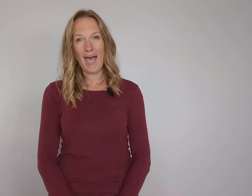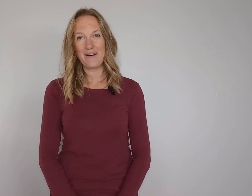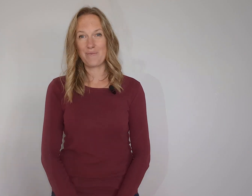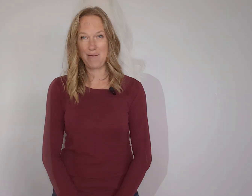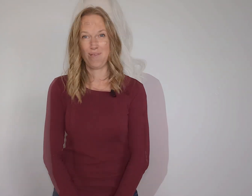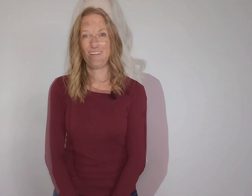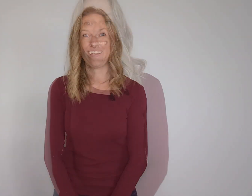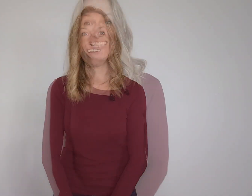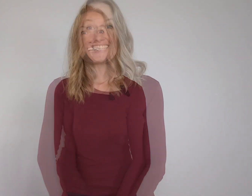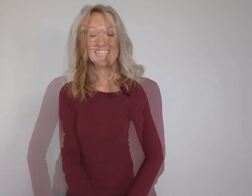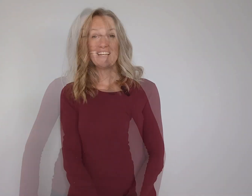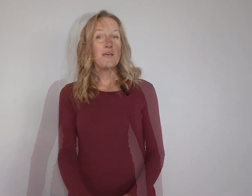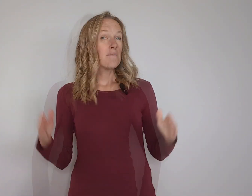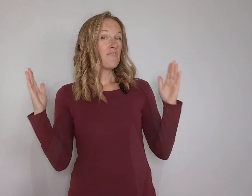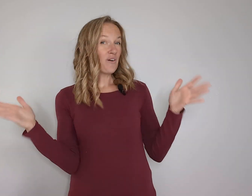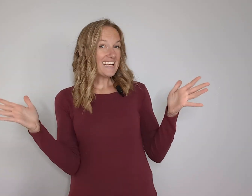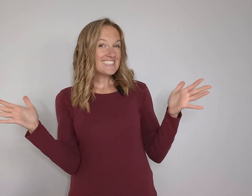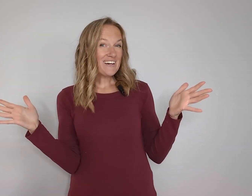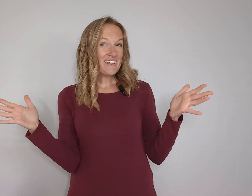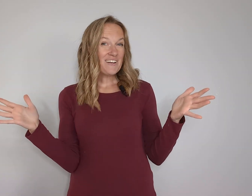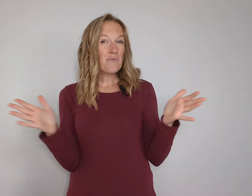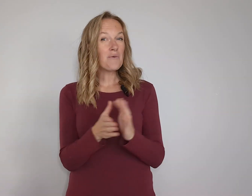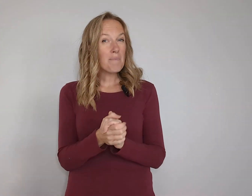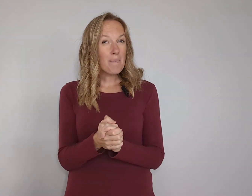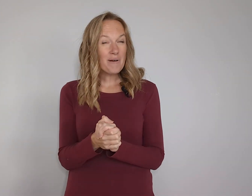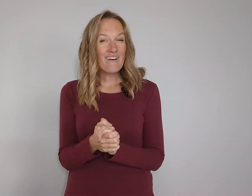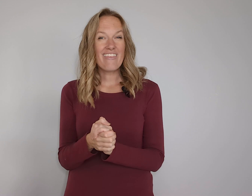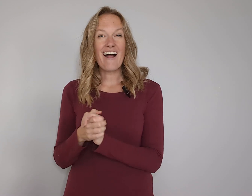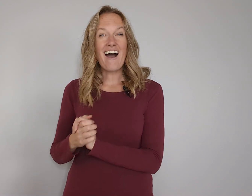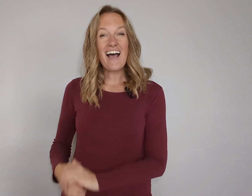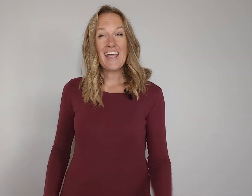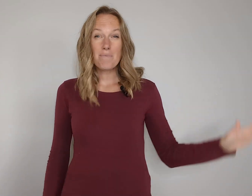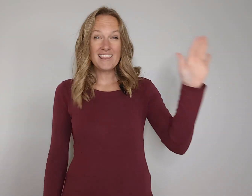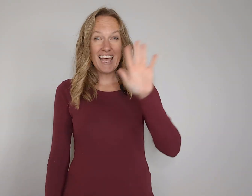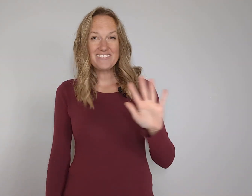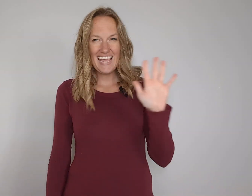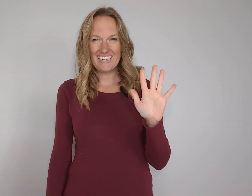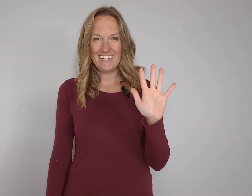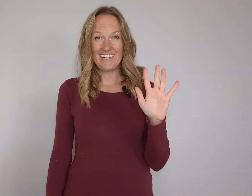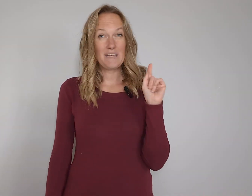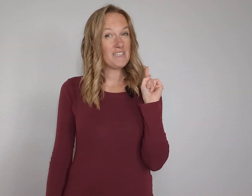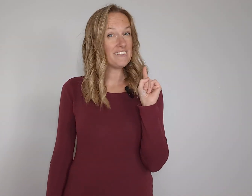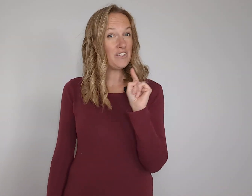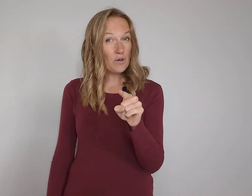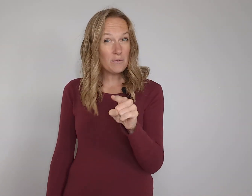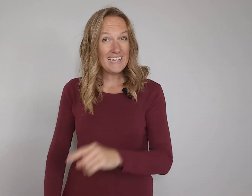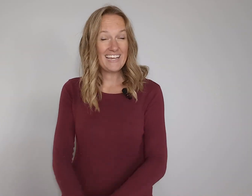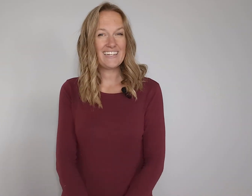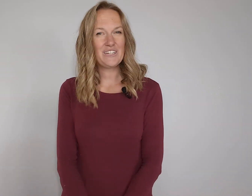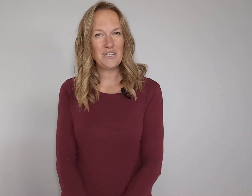Matt Redman. Okay, we're going to learn it. Before I get started, remember that I am left-handed. That means if you're right-handed, you're going to